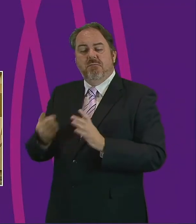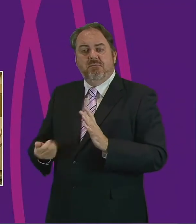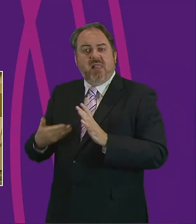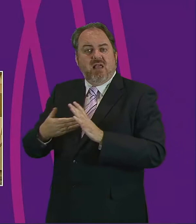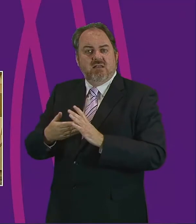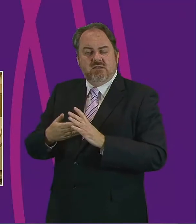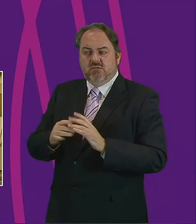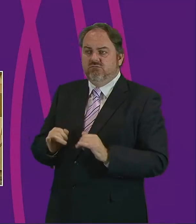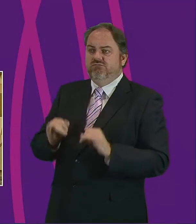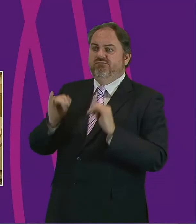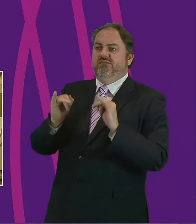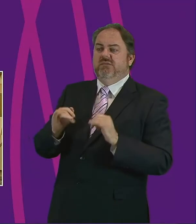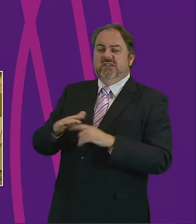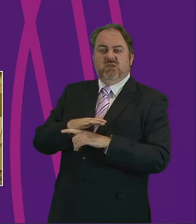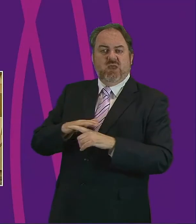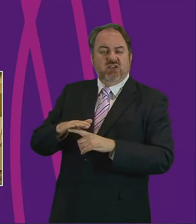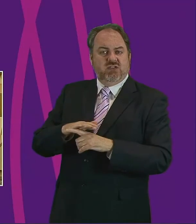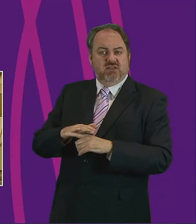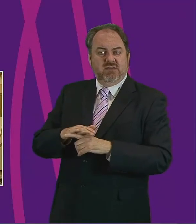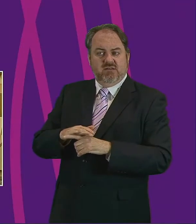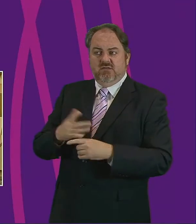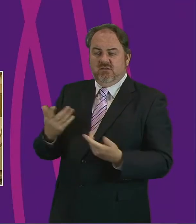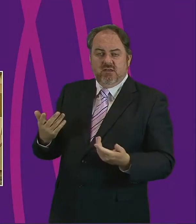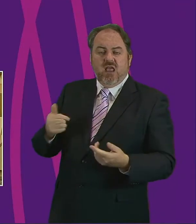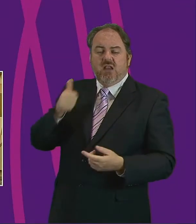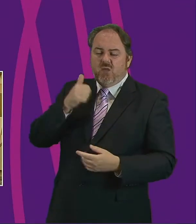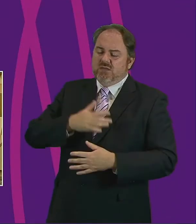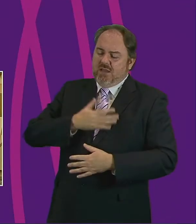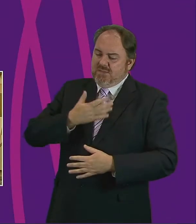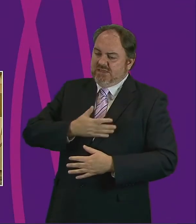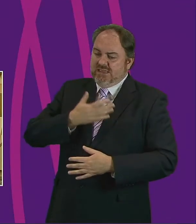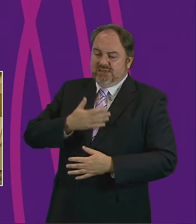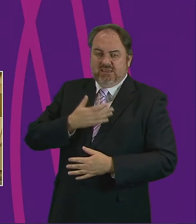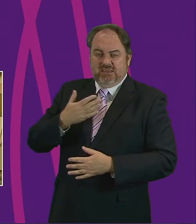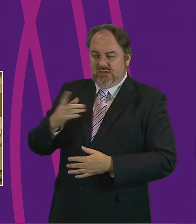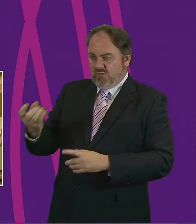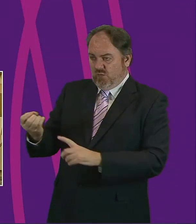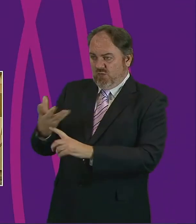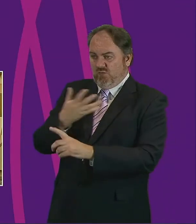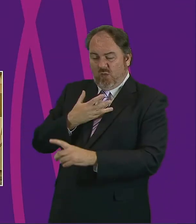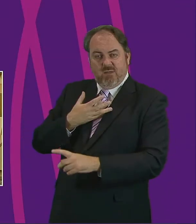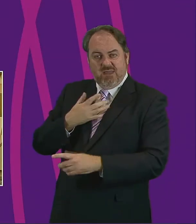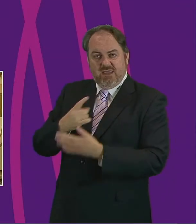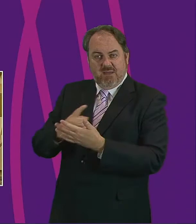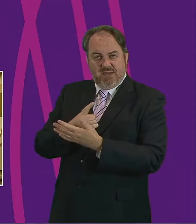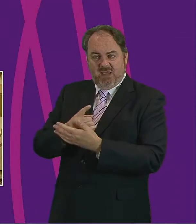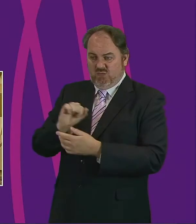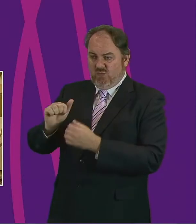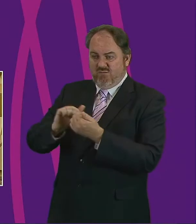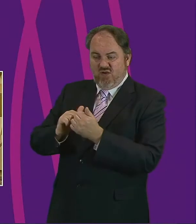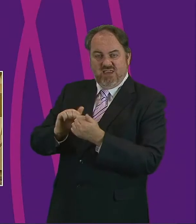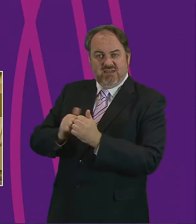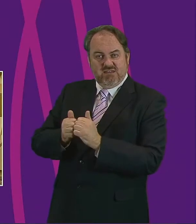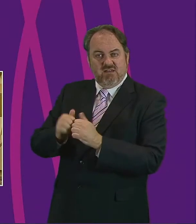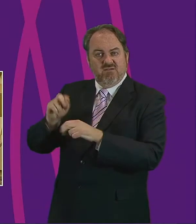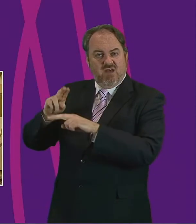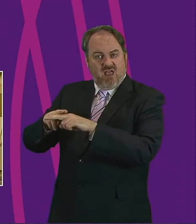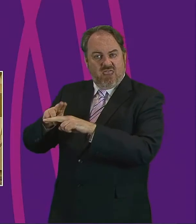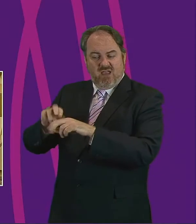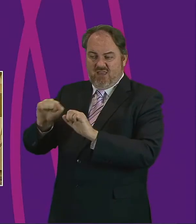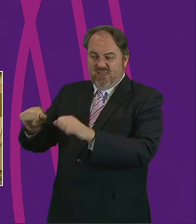may well be that the very distressing circumstances that he's recounted here today are those kind of